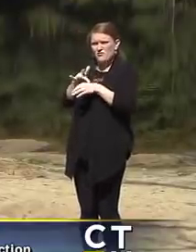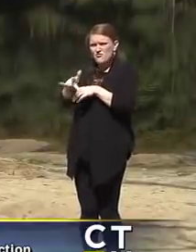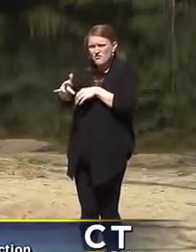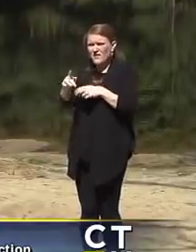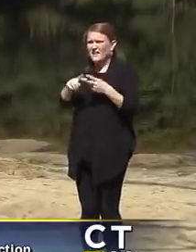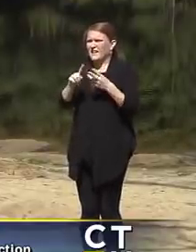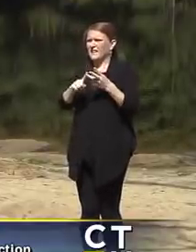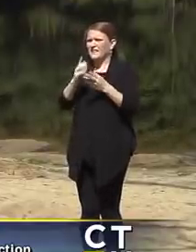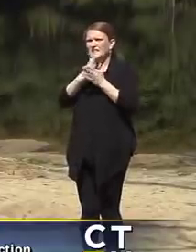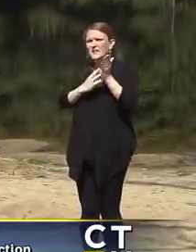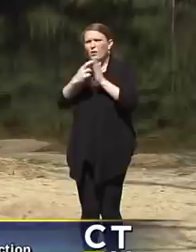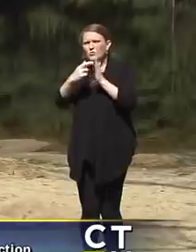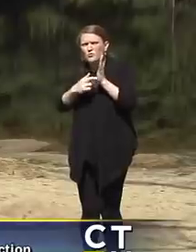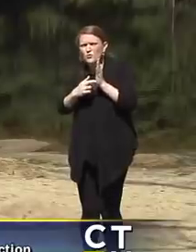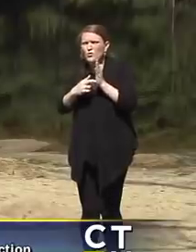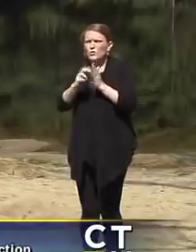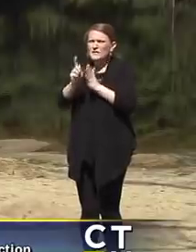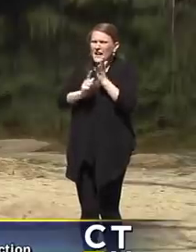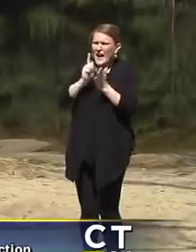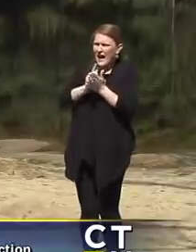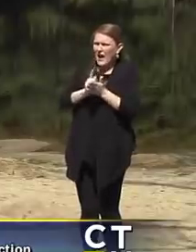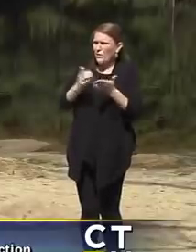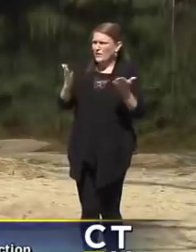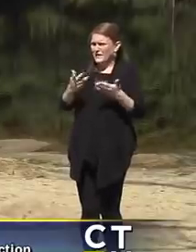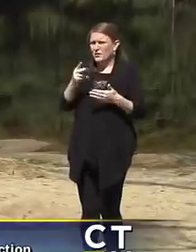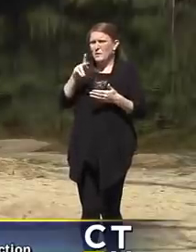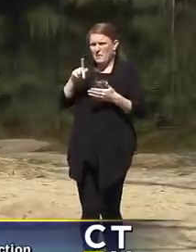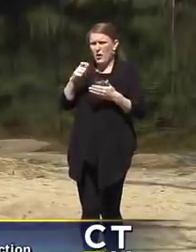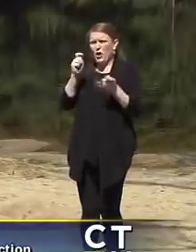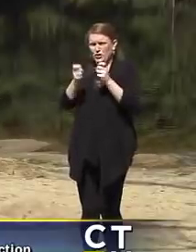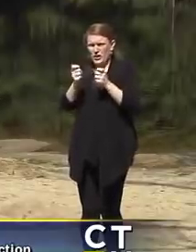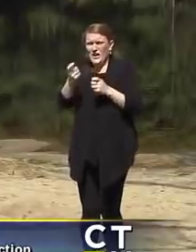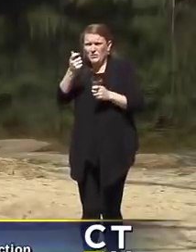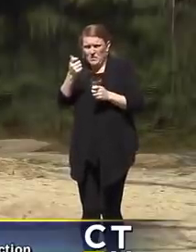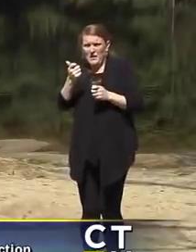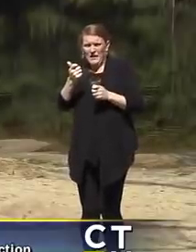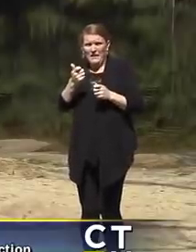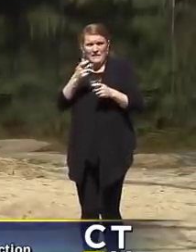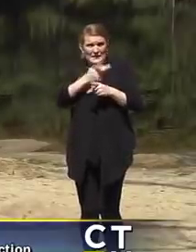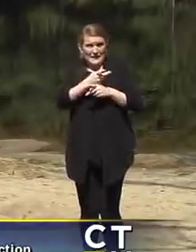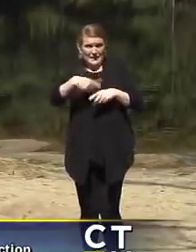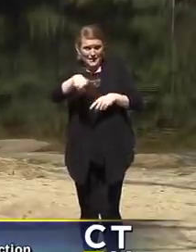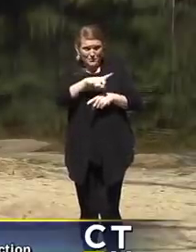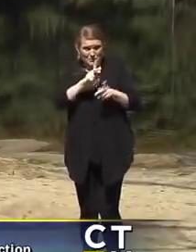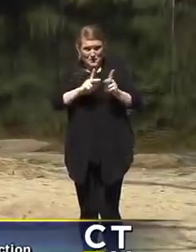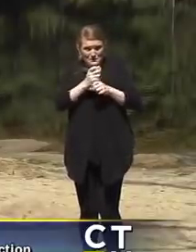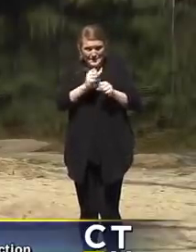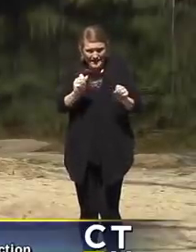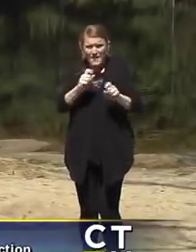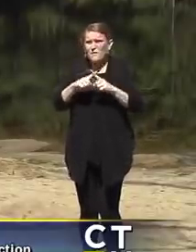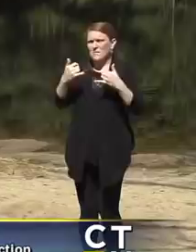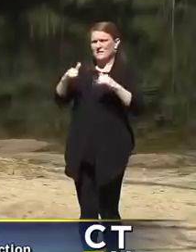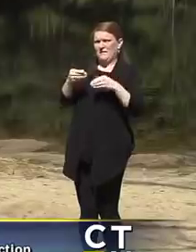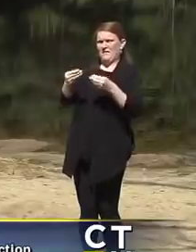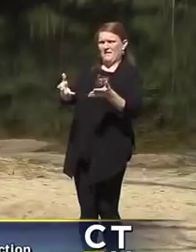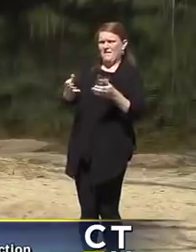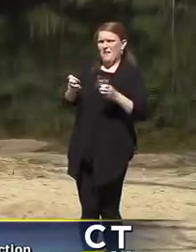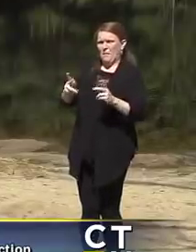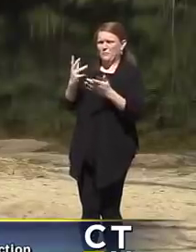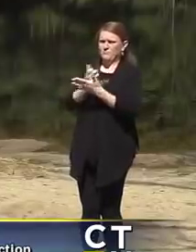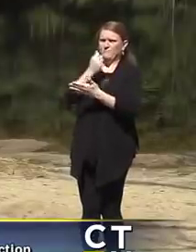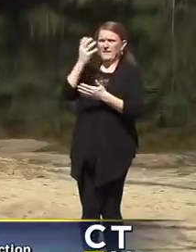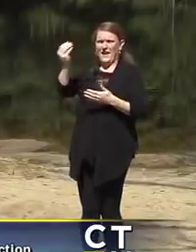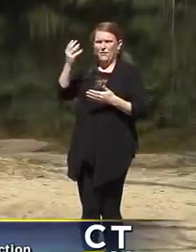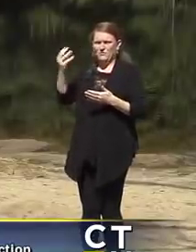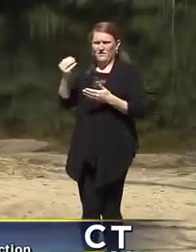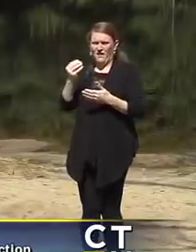at our parks to help keep people and our staff safe while providing that opportunity to be outdoors. We've got Jim Little here from